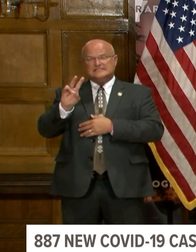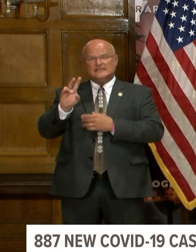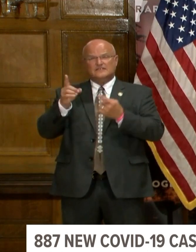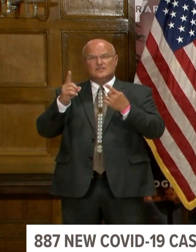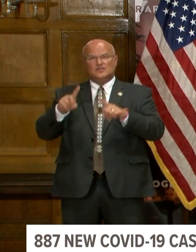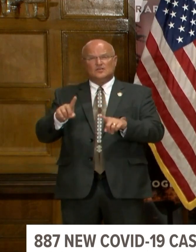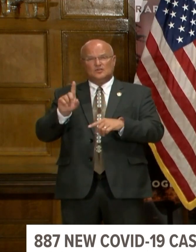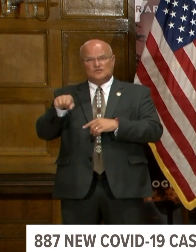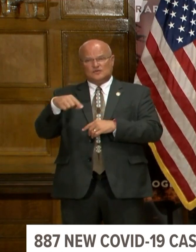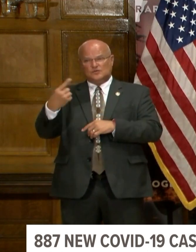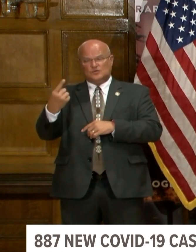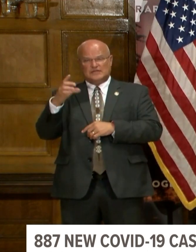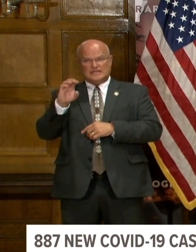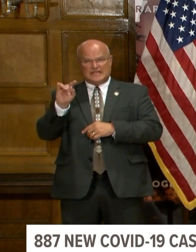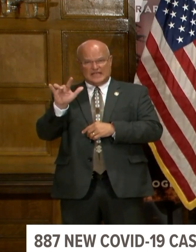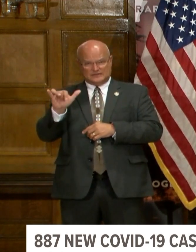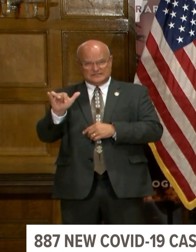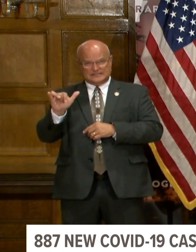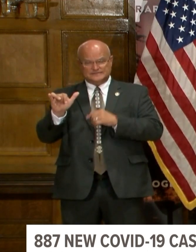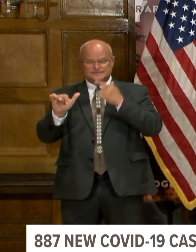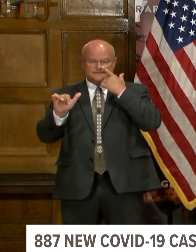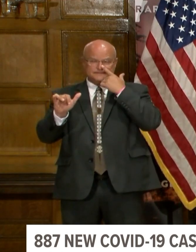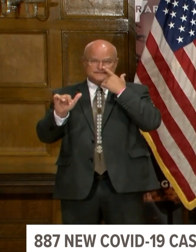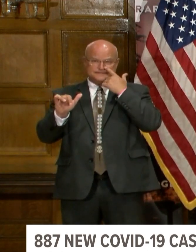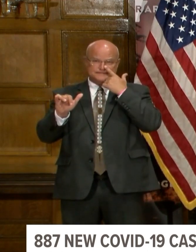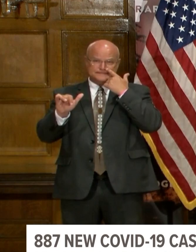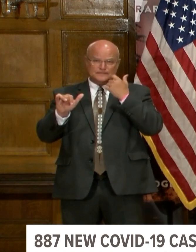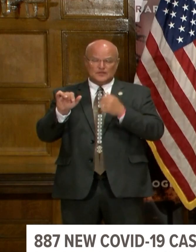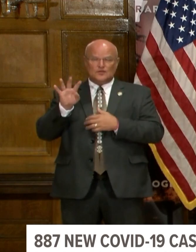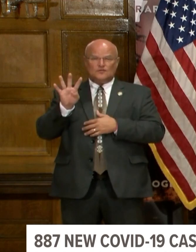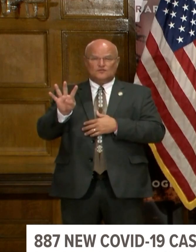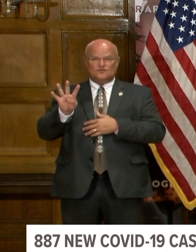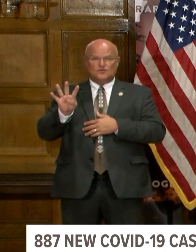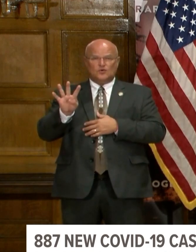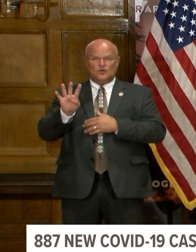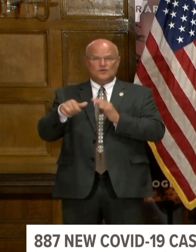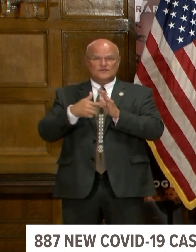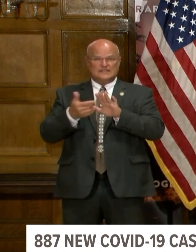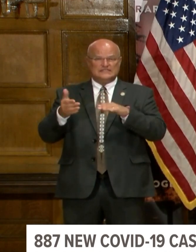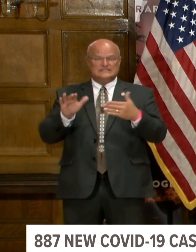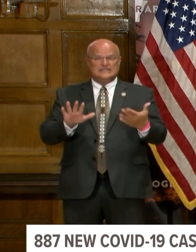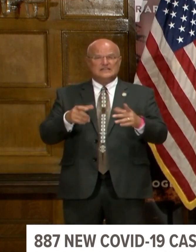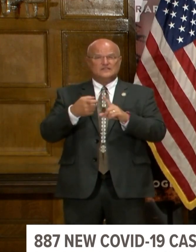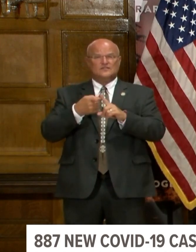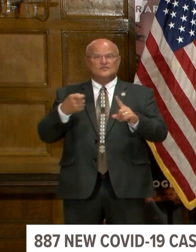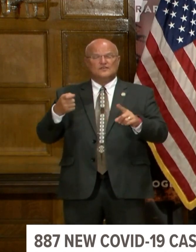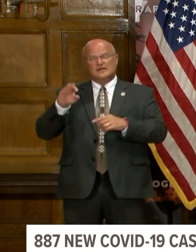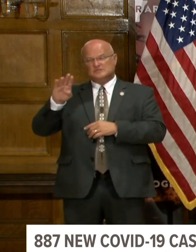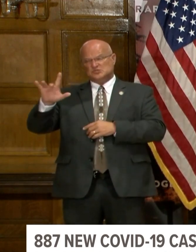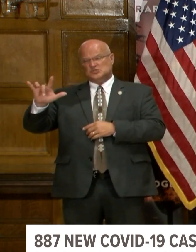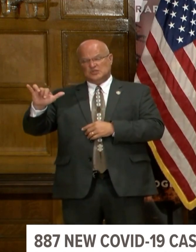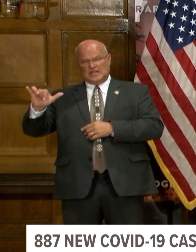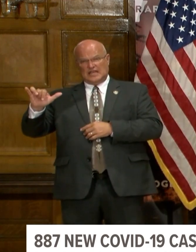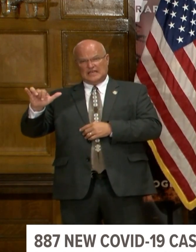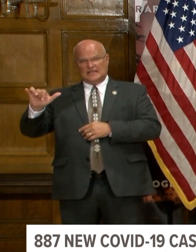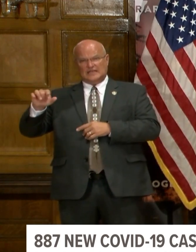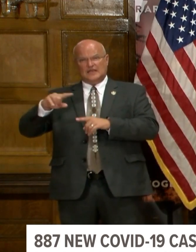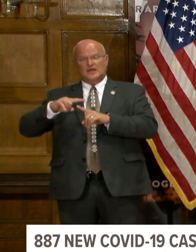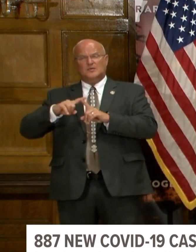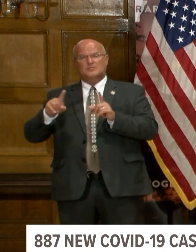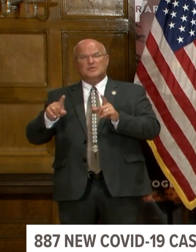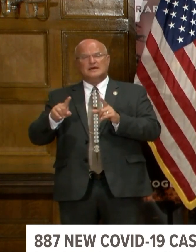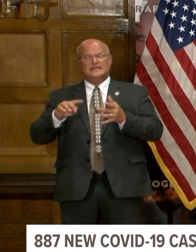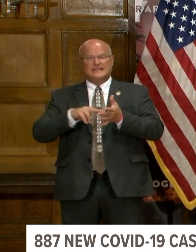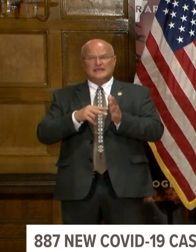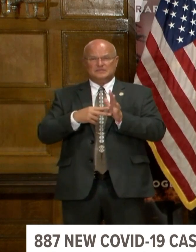occurred from a single county. 4 of these deaths were from July, but still leaves 18